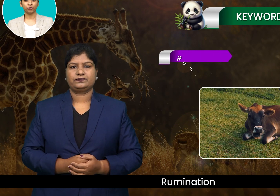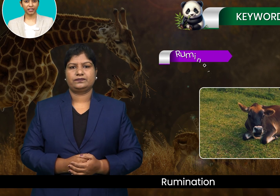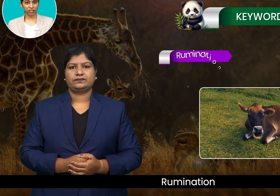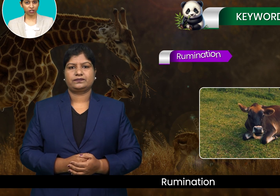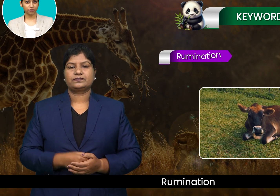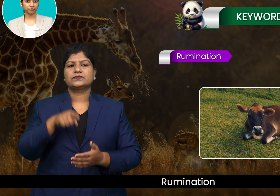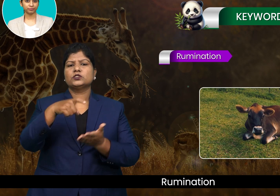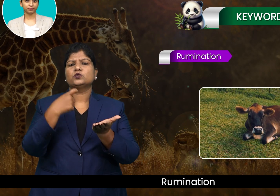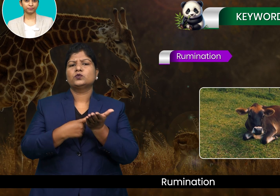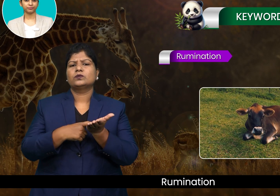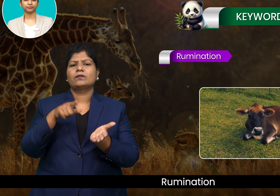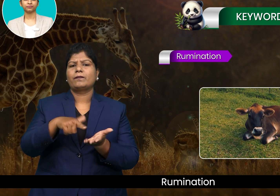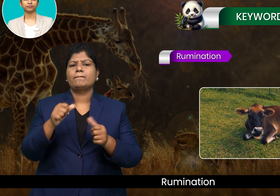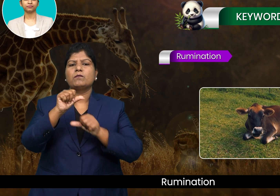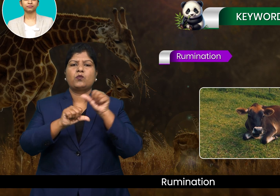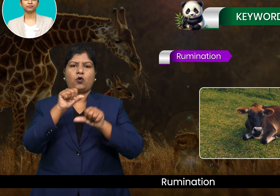rumination,